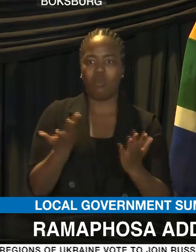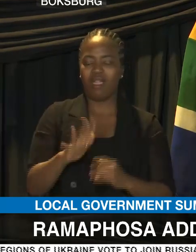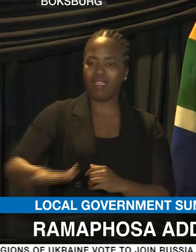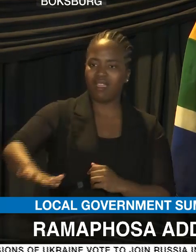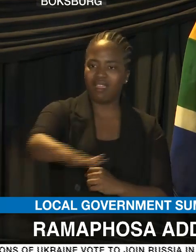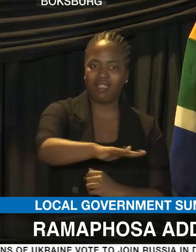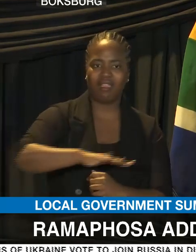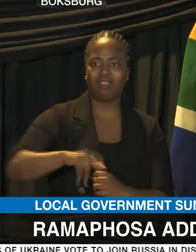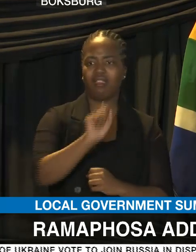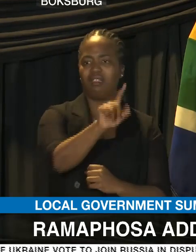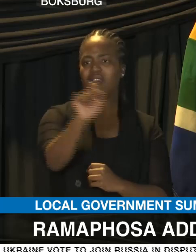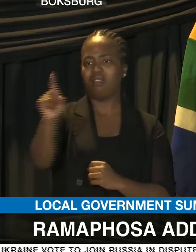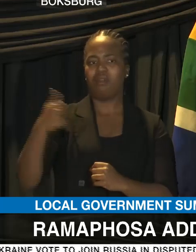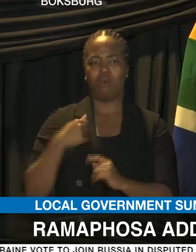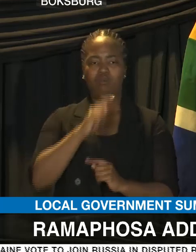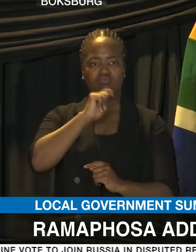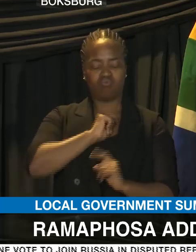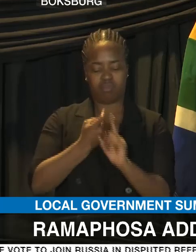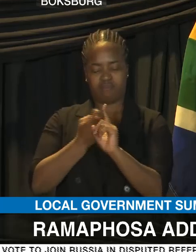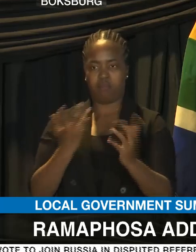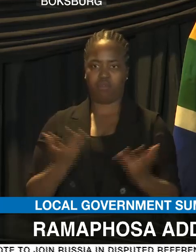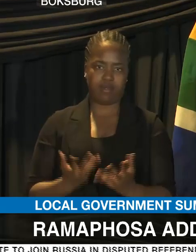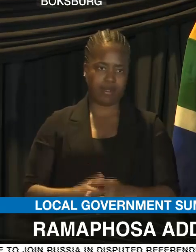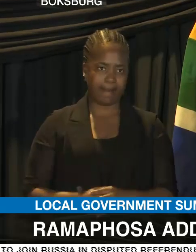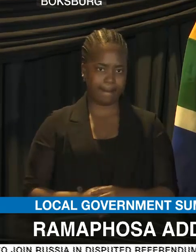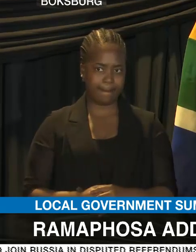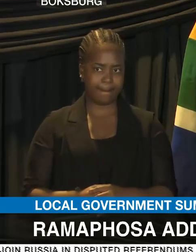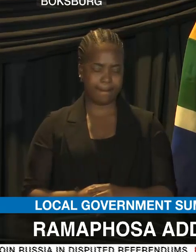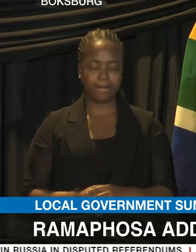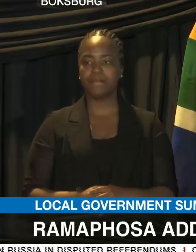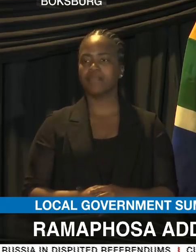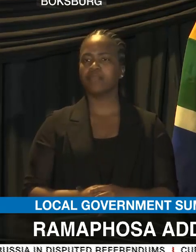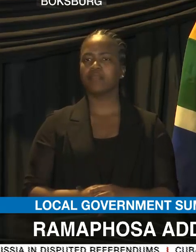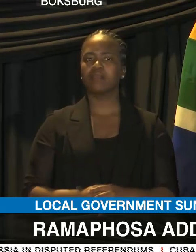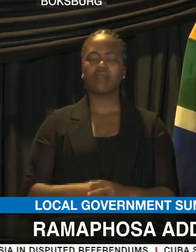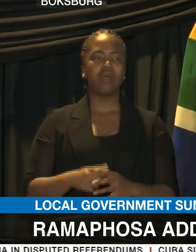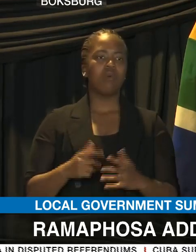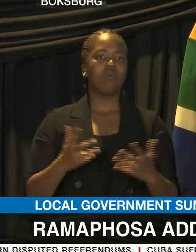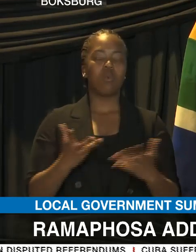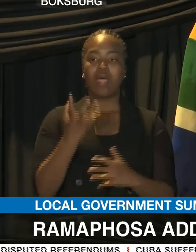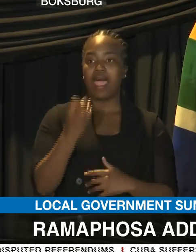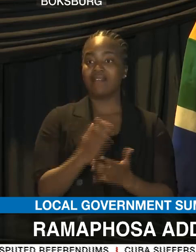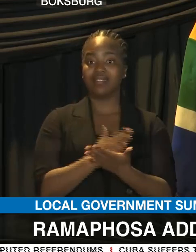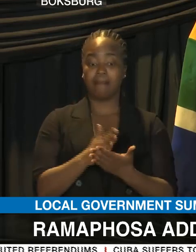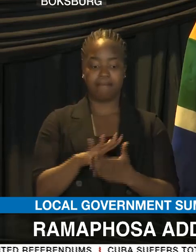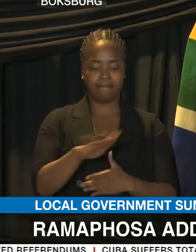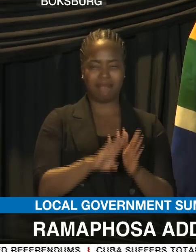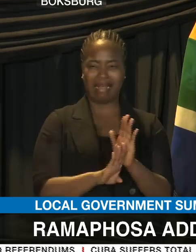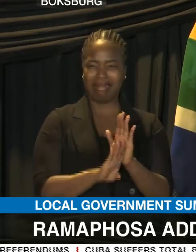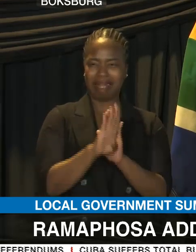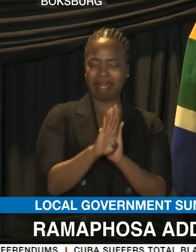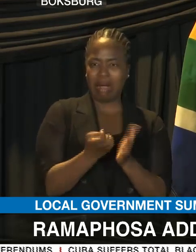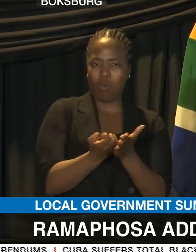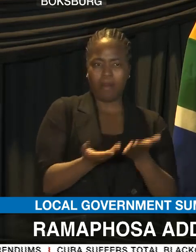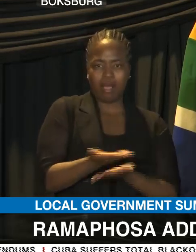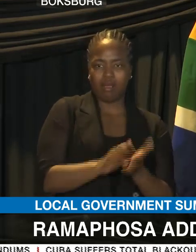the places where we come from. Where there is a growing dynamic economy, we